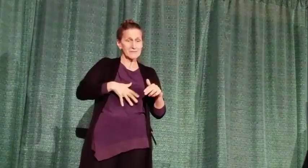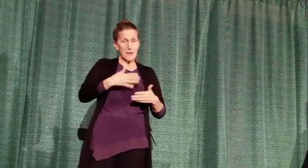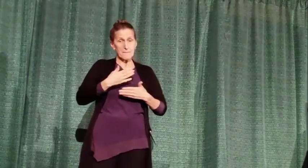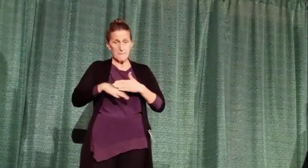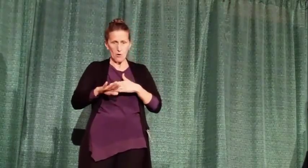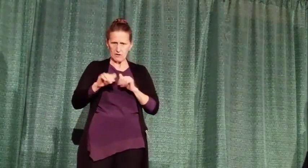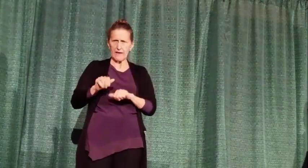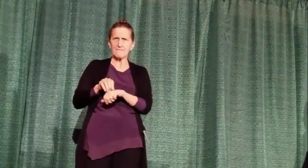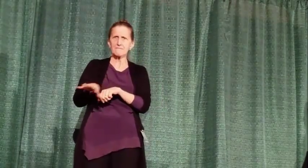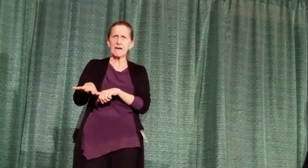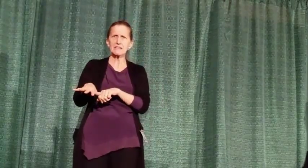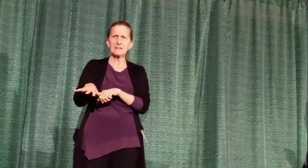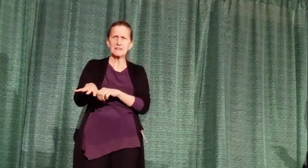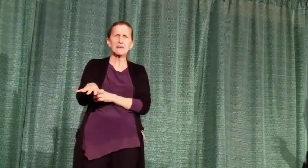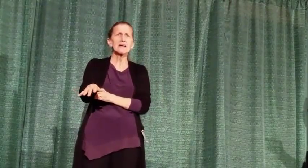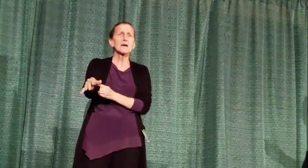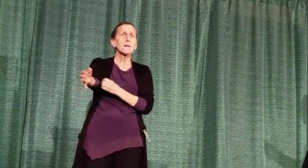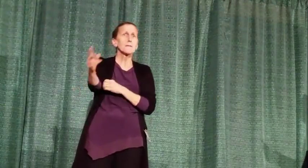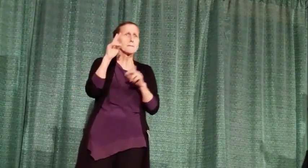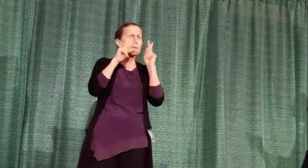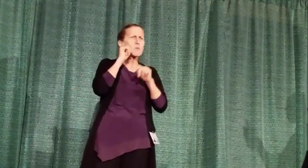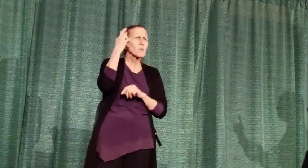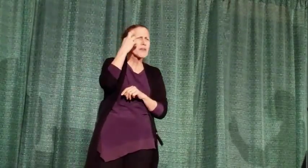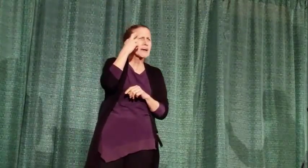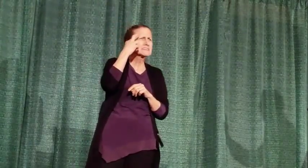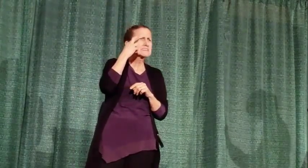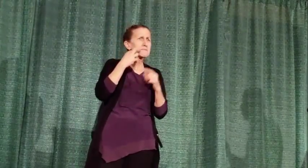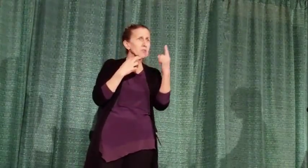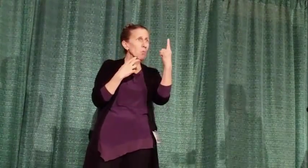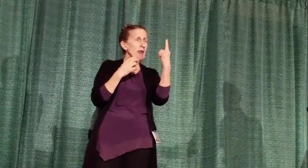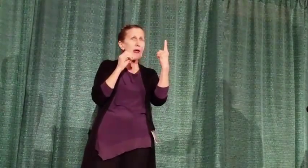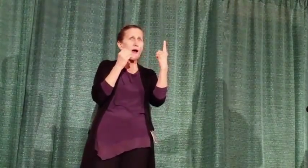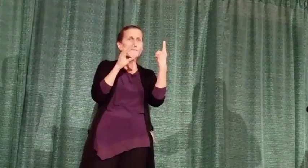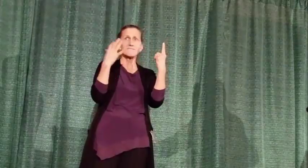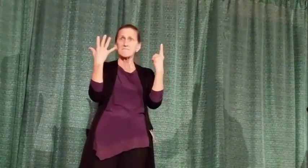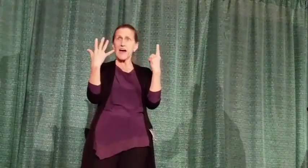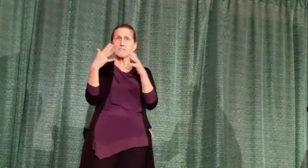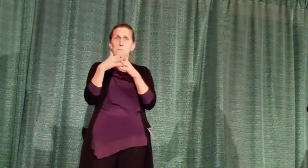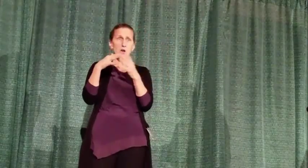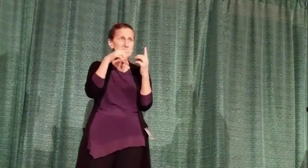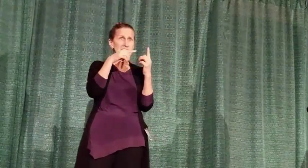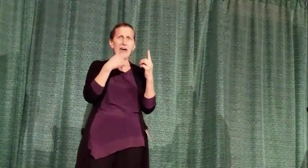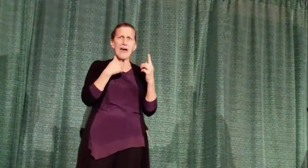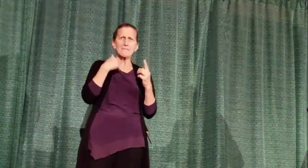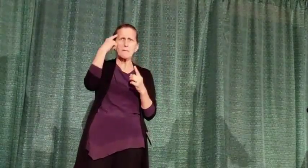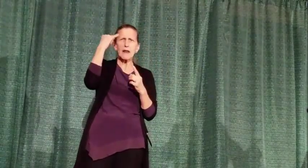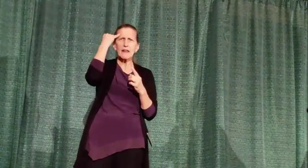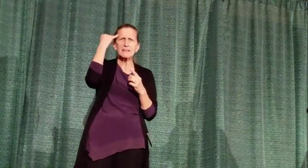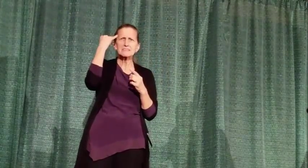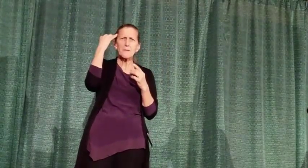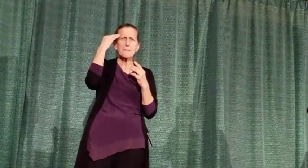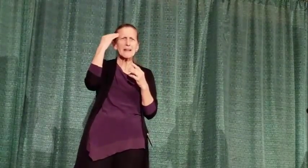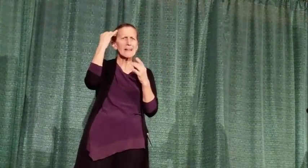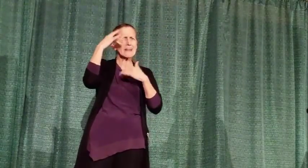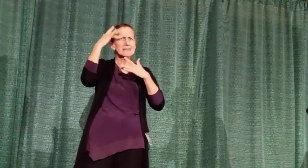your offspring's health. But what people don't realize is that 1 in 5 Americans are now mentally ill. 100 years ago, it was 1 in 100